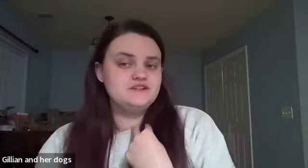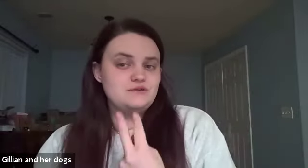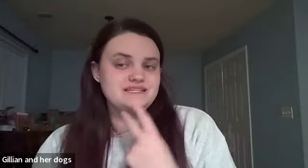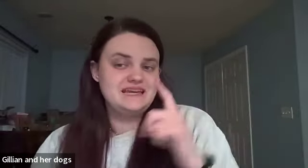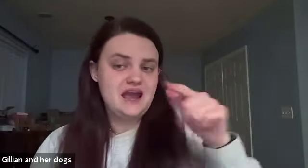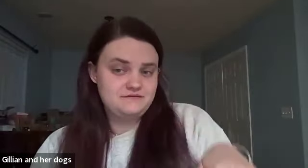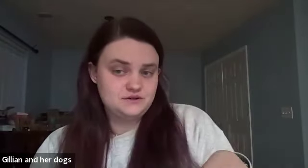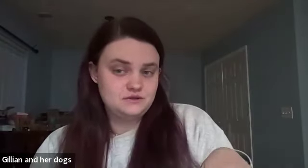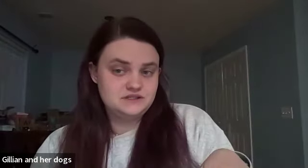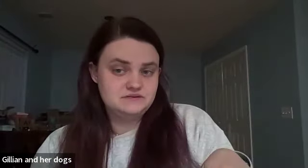with the voicing afterwards.